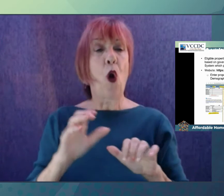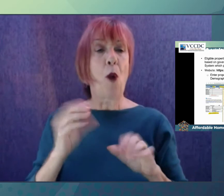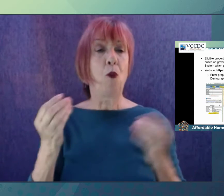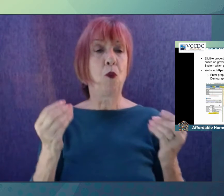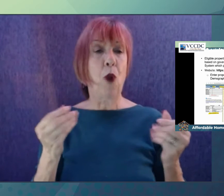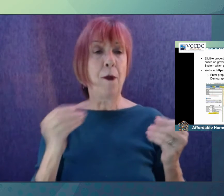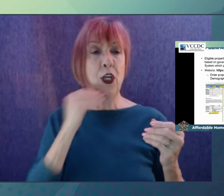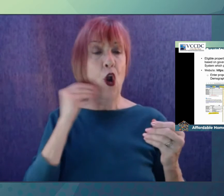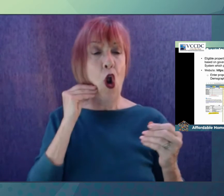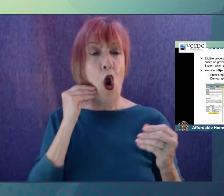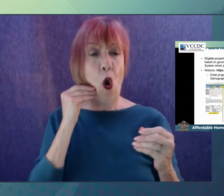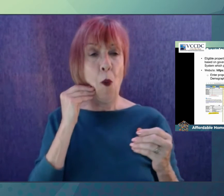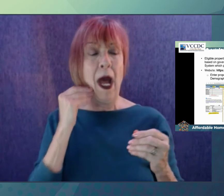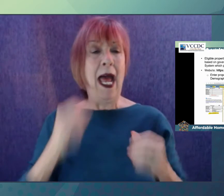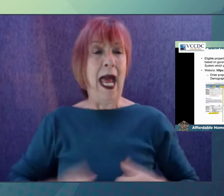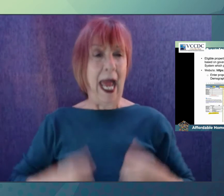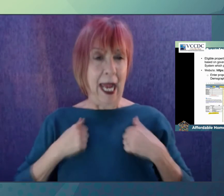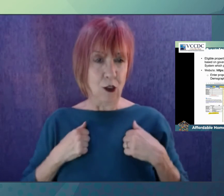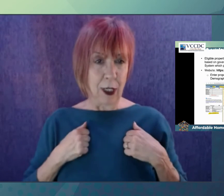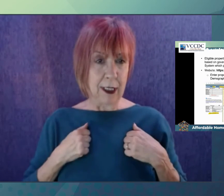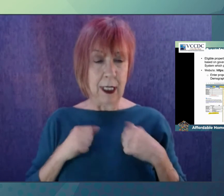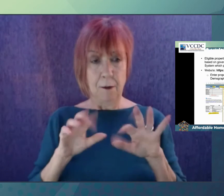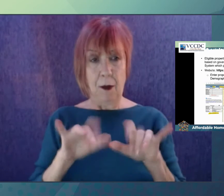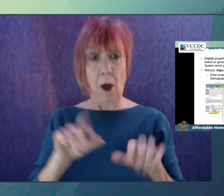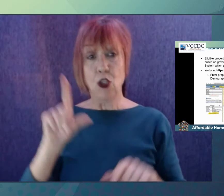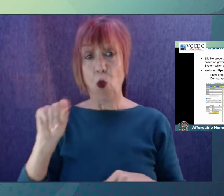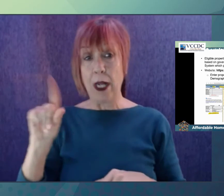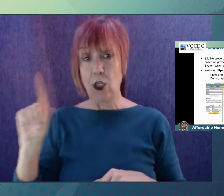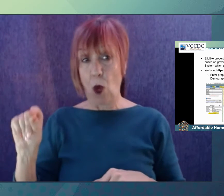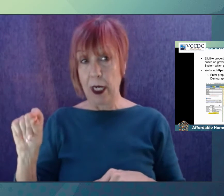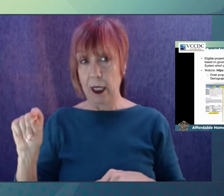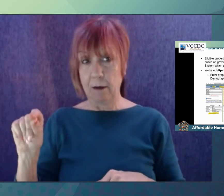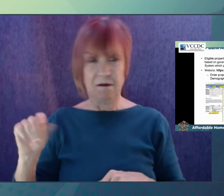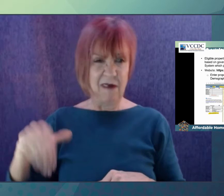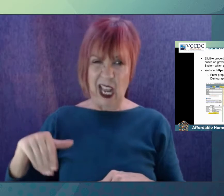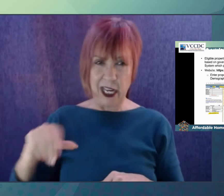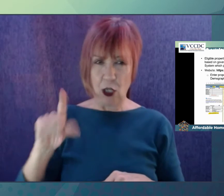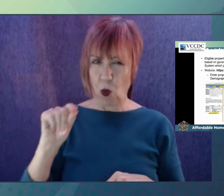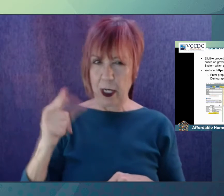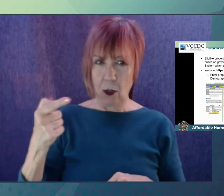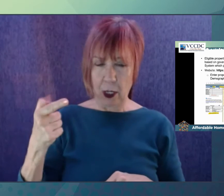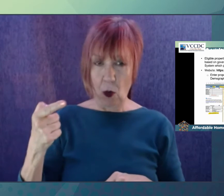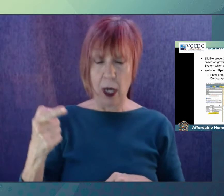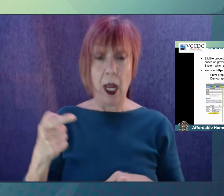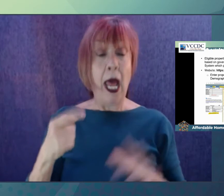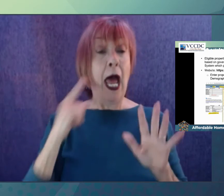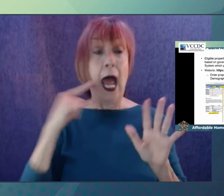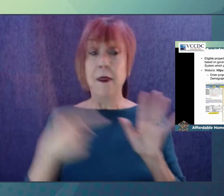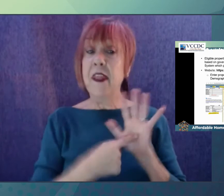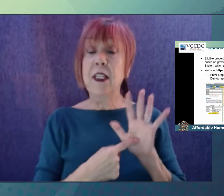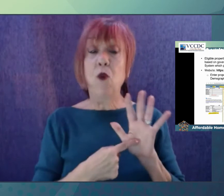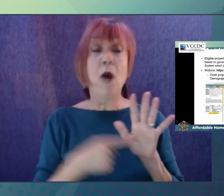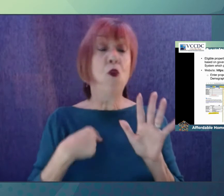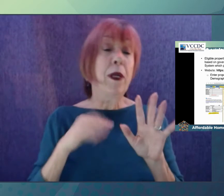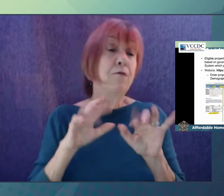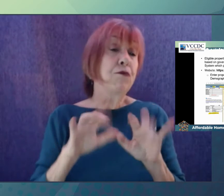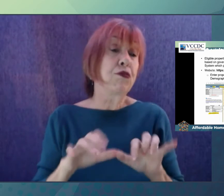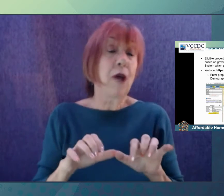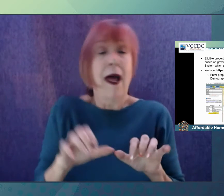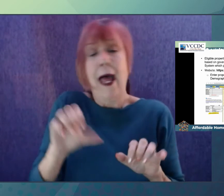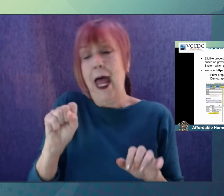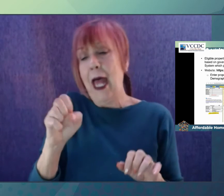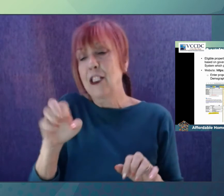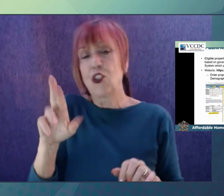there is no 2021 census information out yet. And you can see in this particular example, we put in a property on Serrano Street in